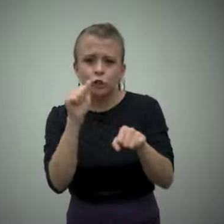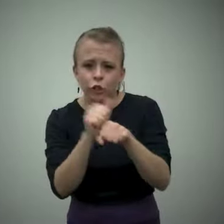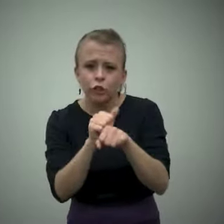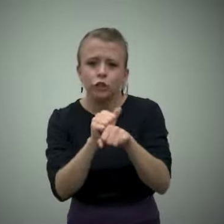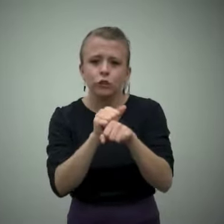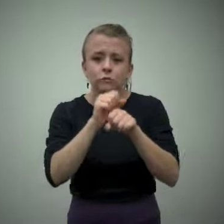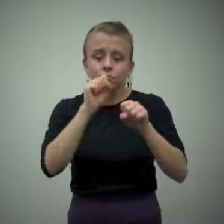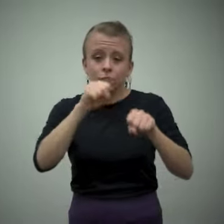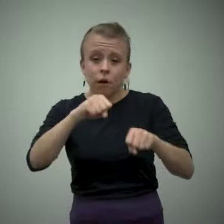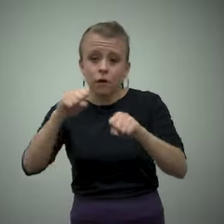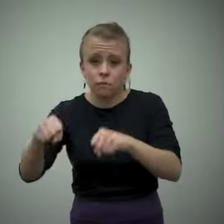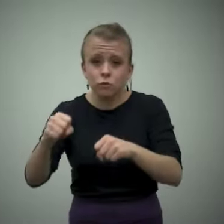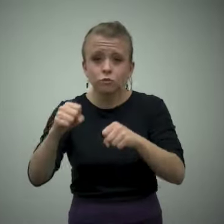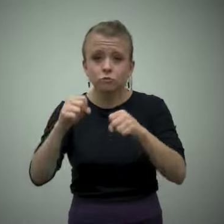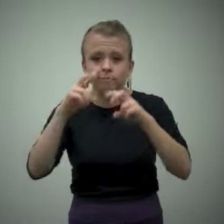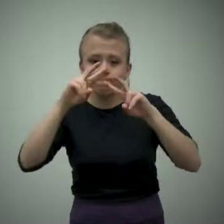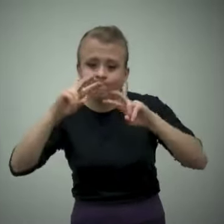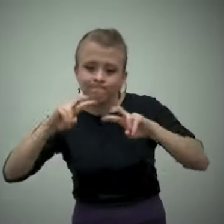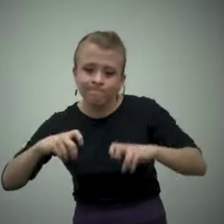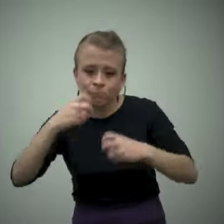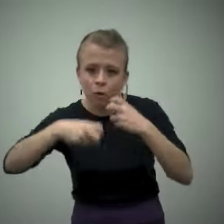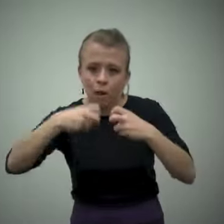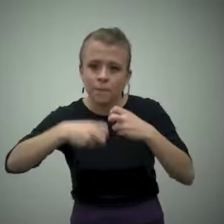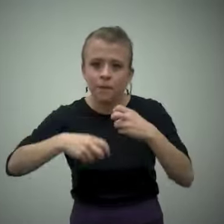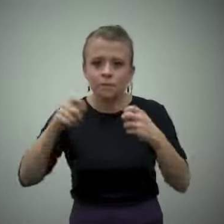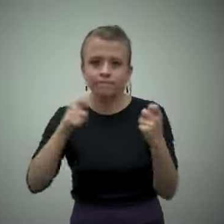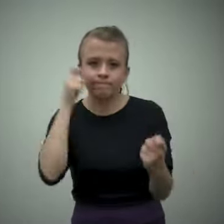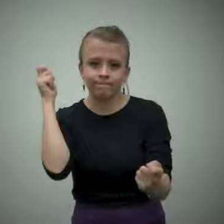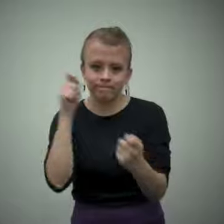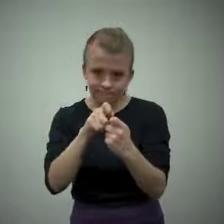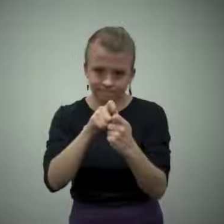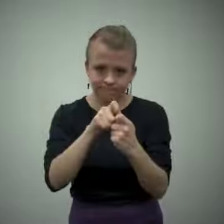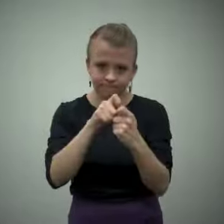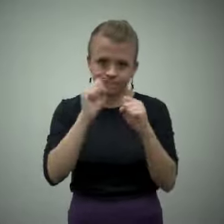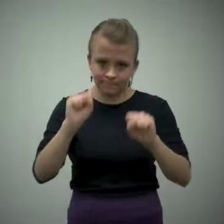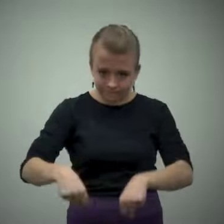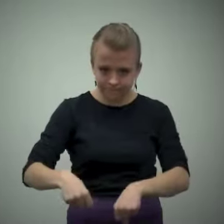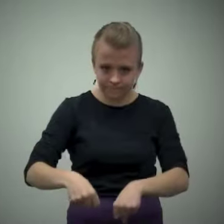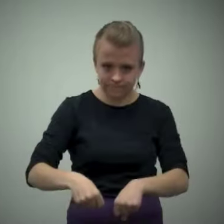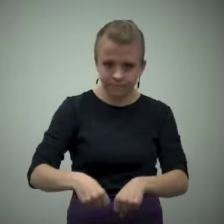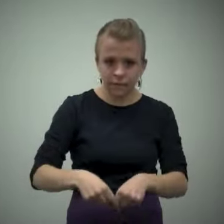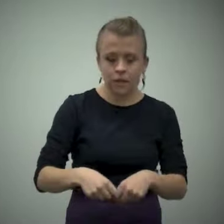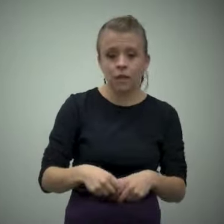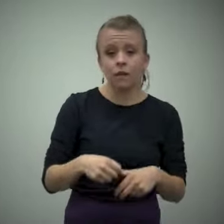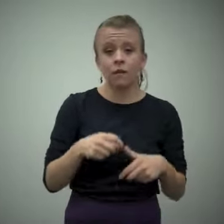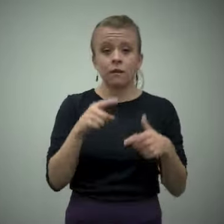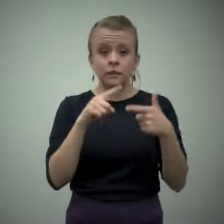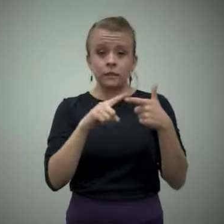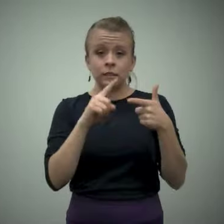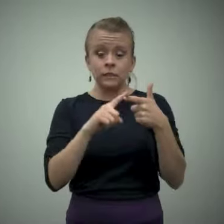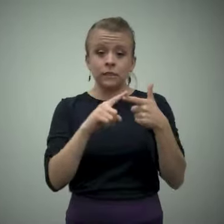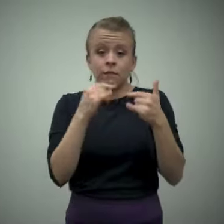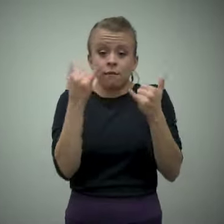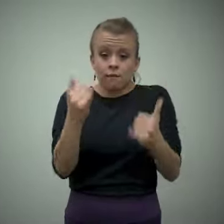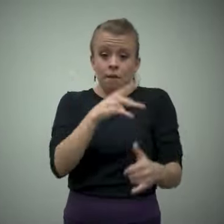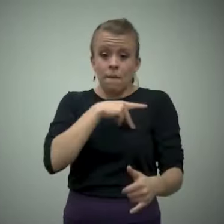problem, and 2, the active patient participation in analyzing behaviors that led up to the